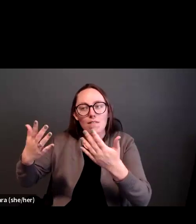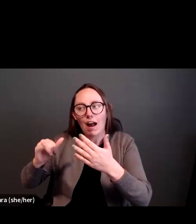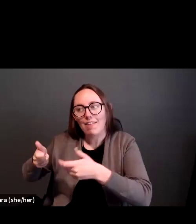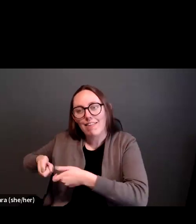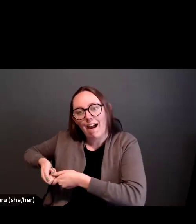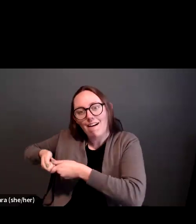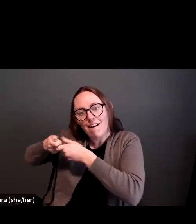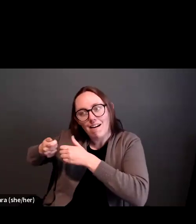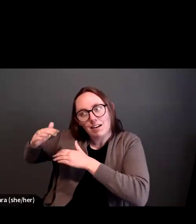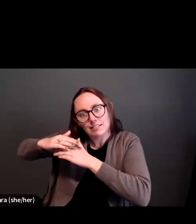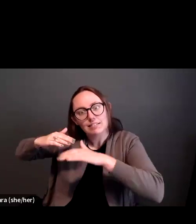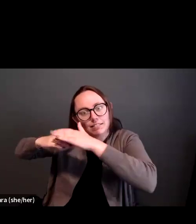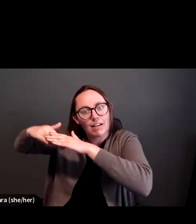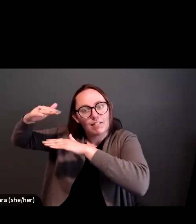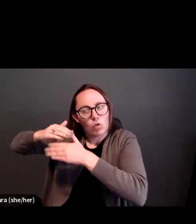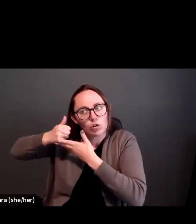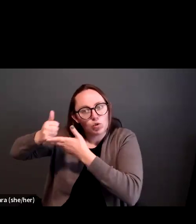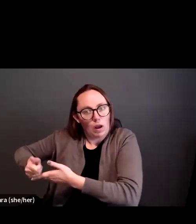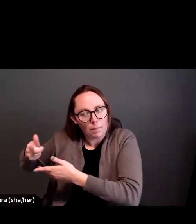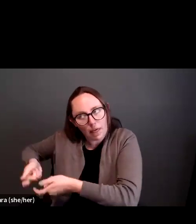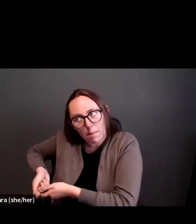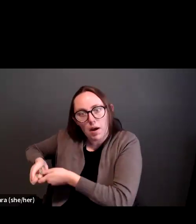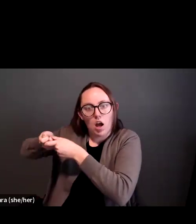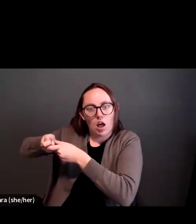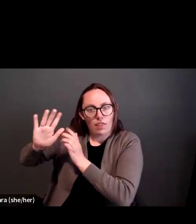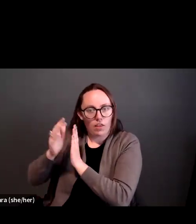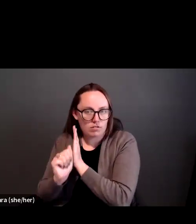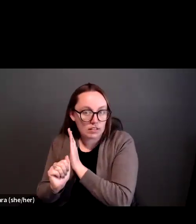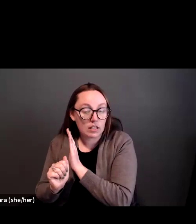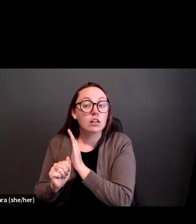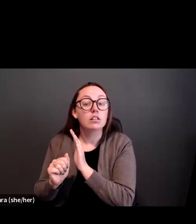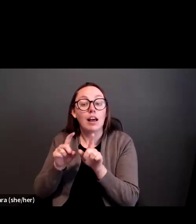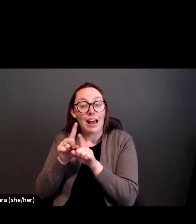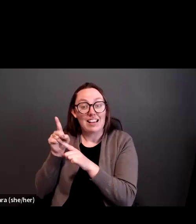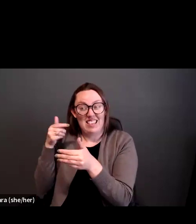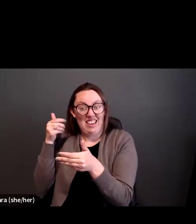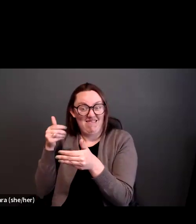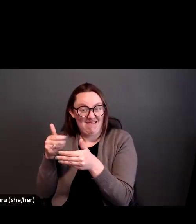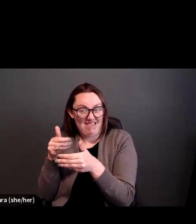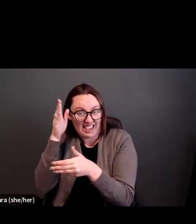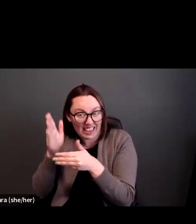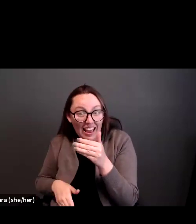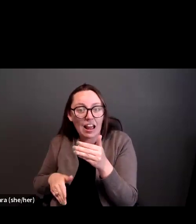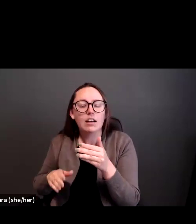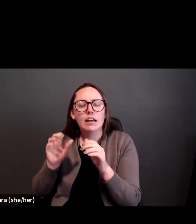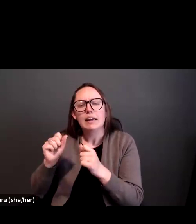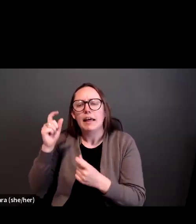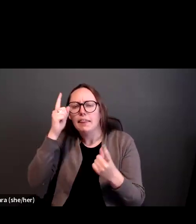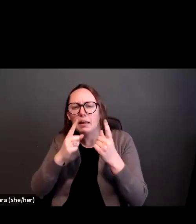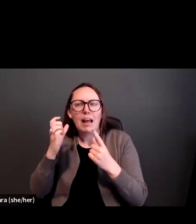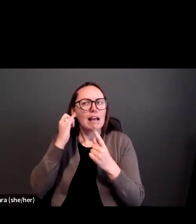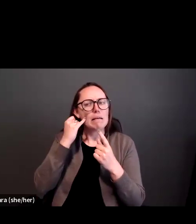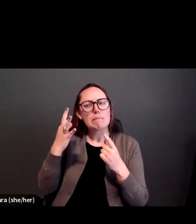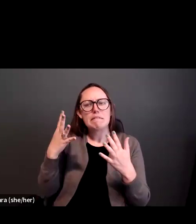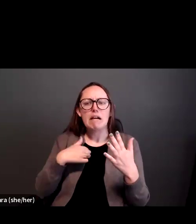the end of this, they can also start to think about if they want to do another project to the future, what does it take to actually accomplish a large